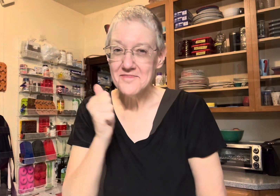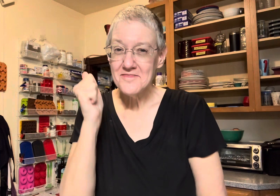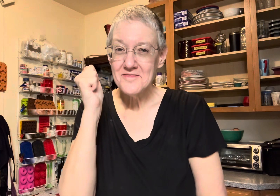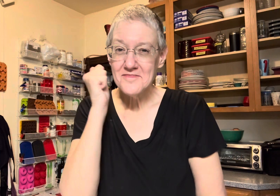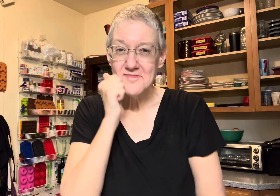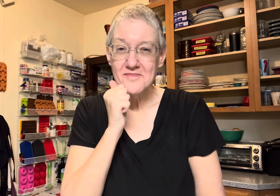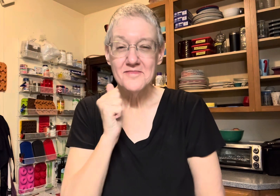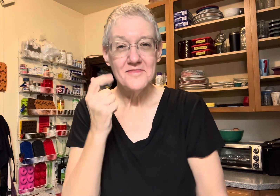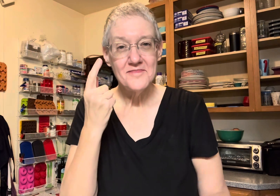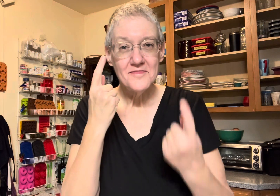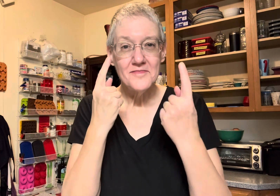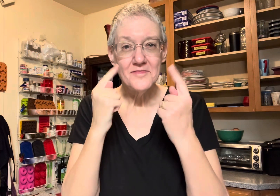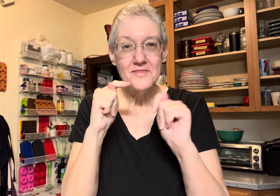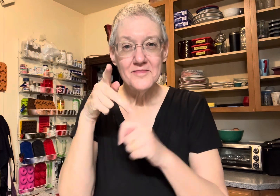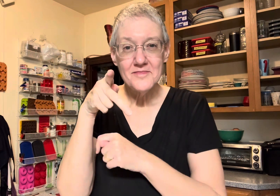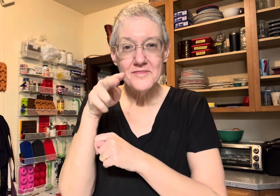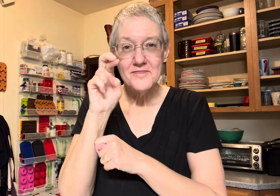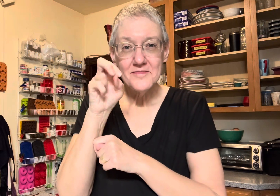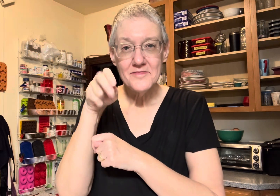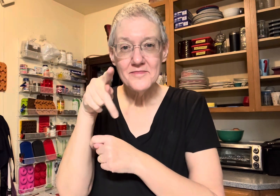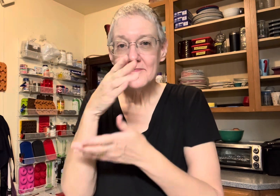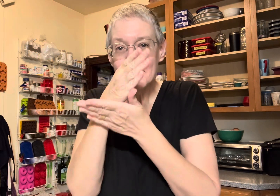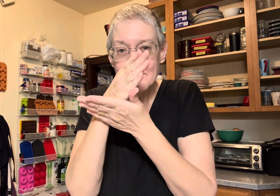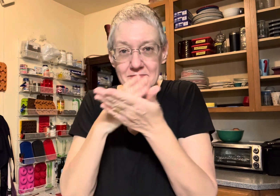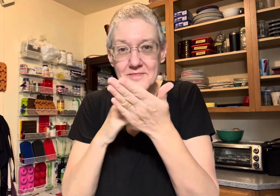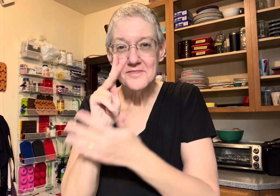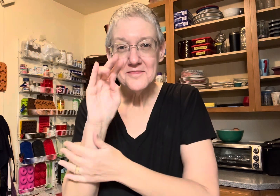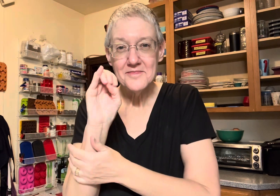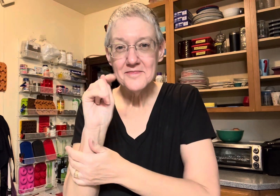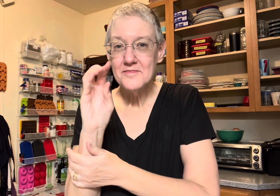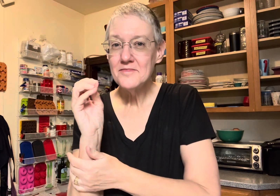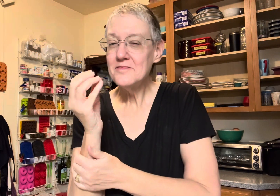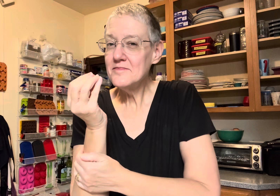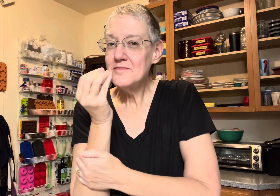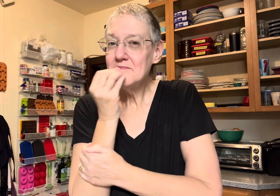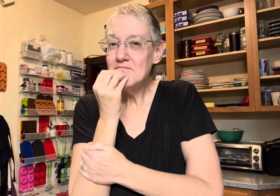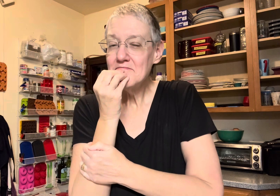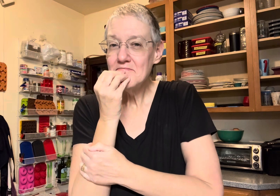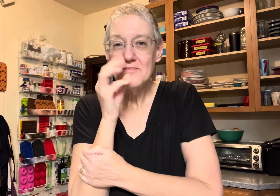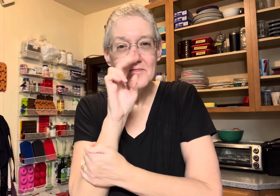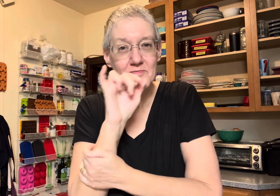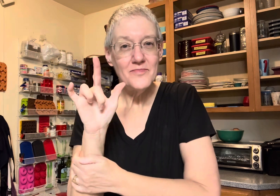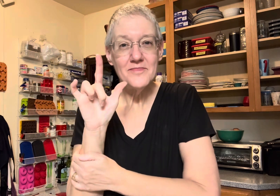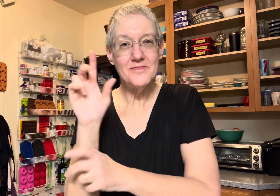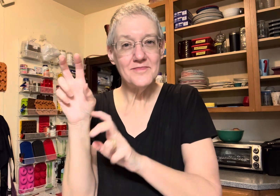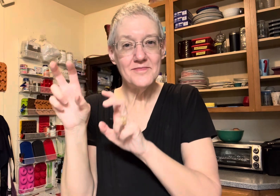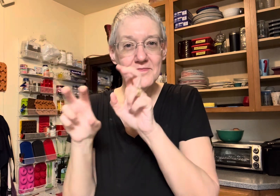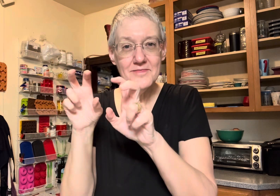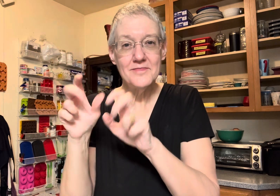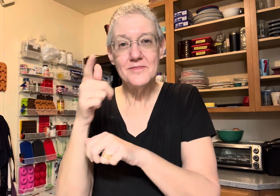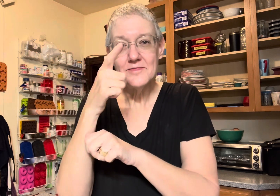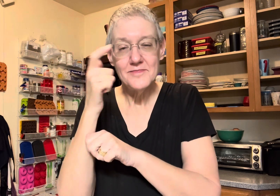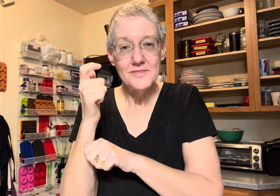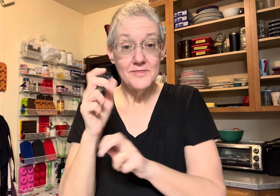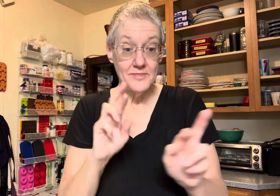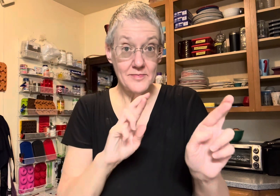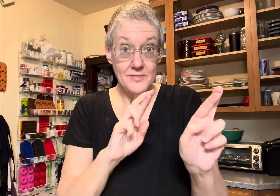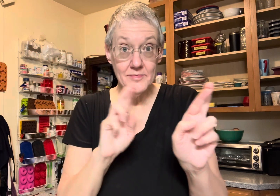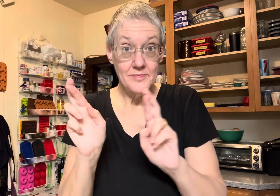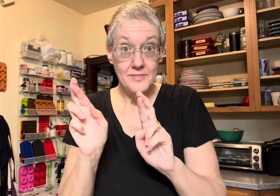I try to do some keto prepping every day. Keto restocking. I like to have things ready to go for